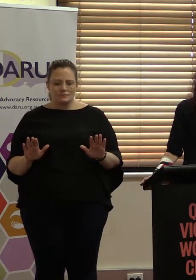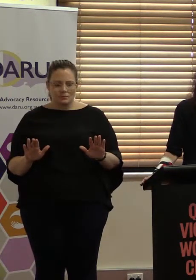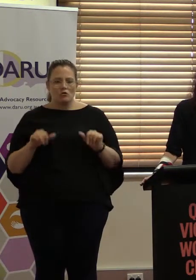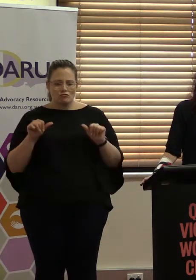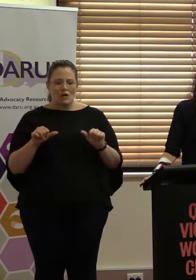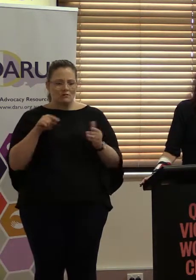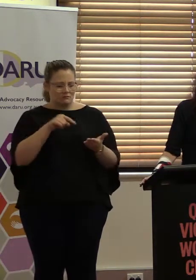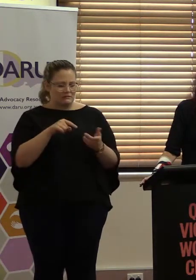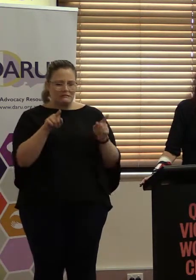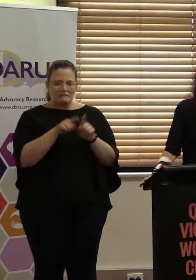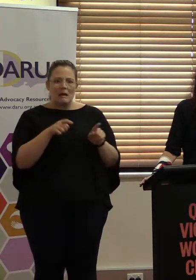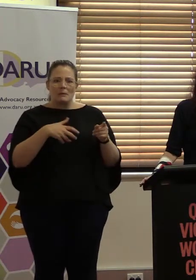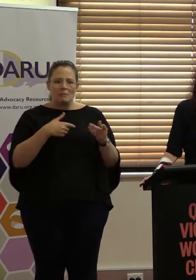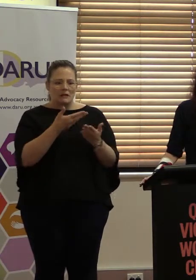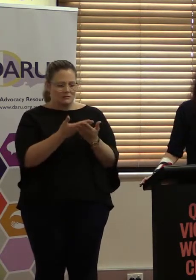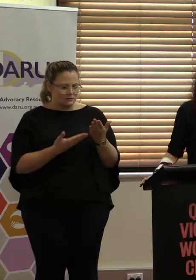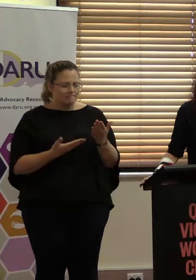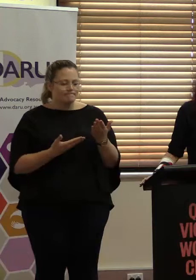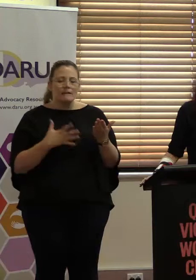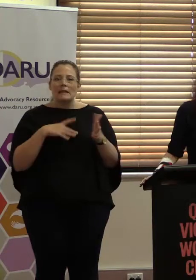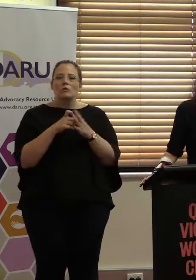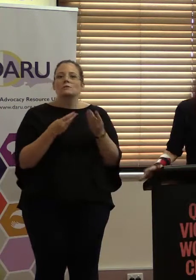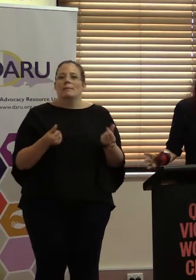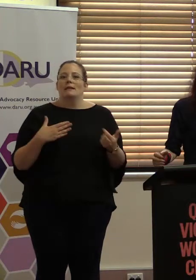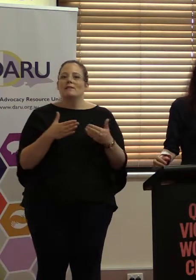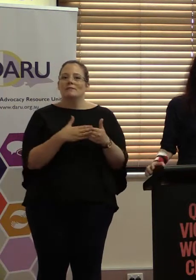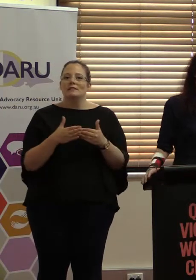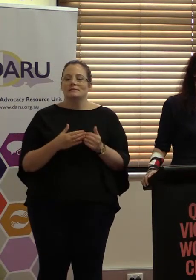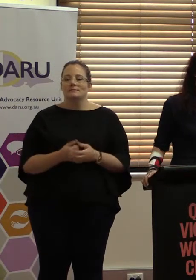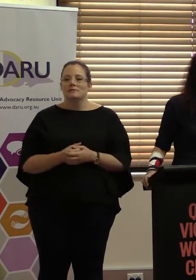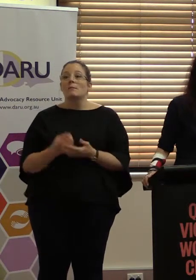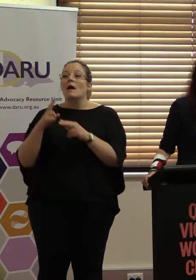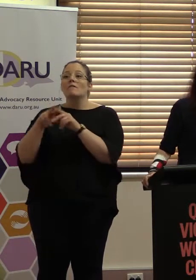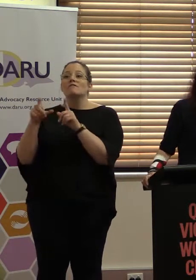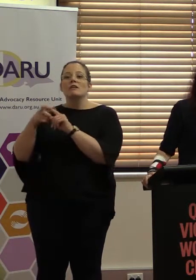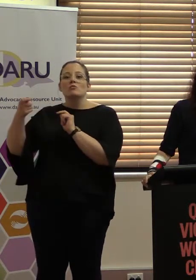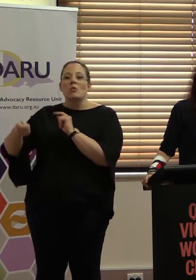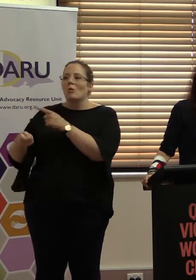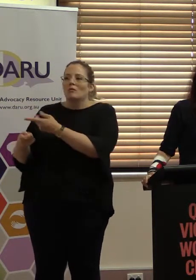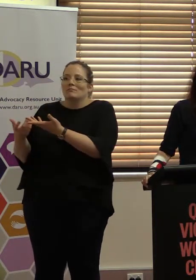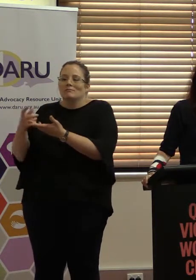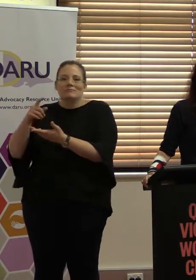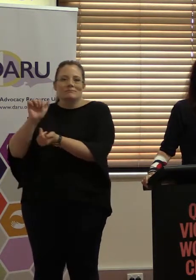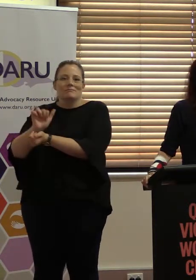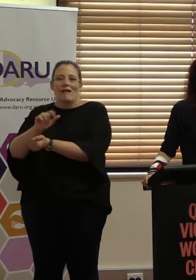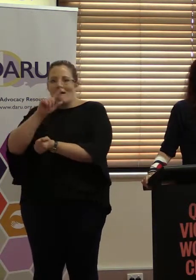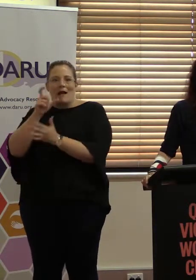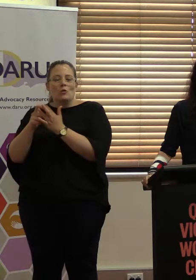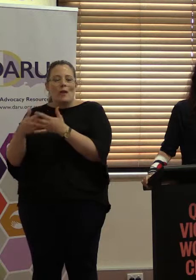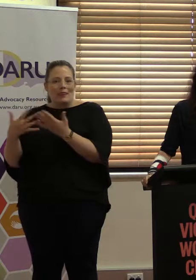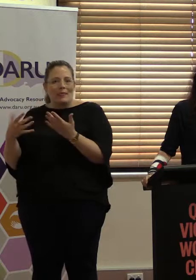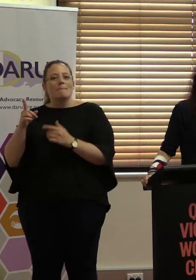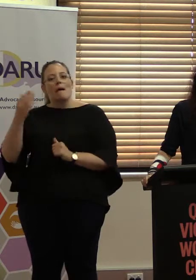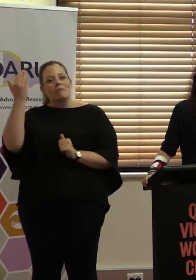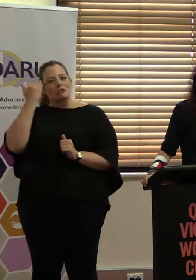big problem here. We need to do something about it. Now, the federal court, it's none of their business. They can't do anything. But he